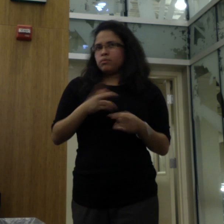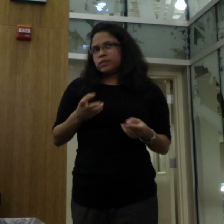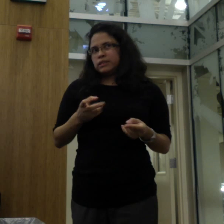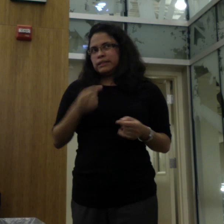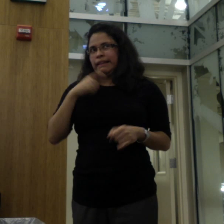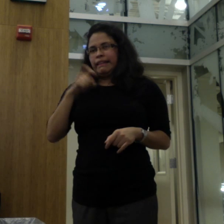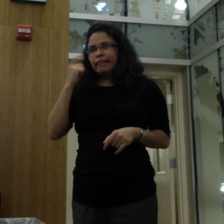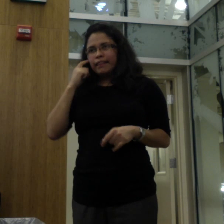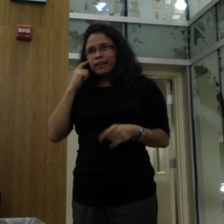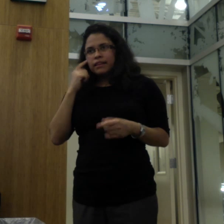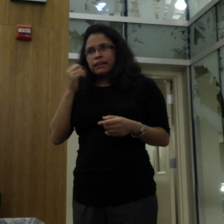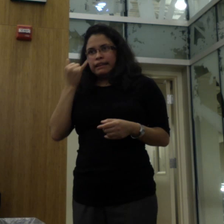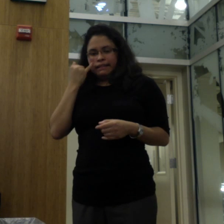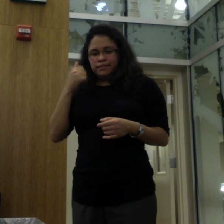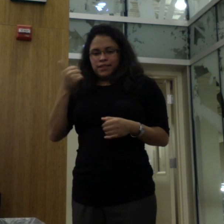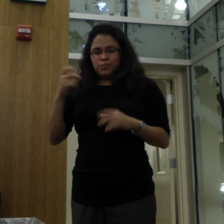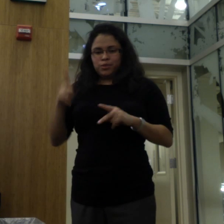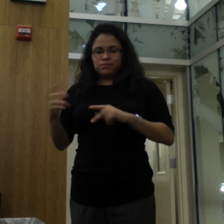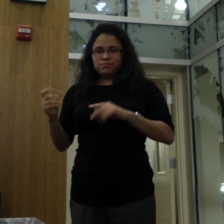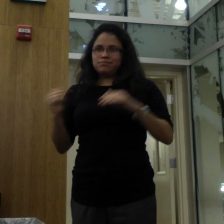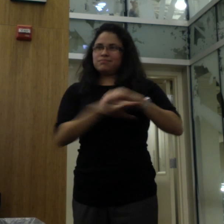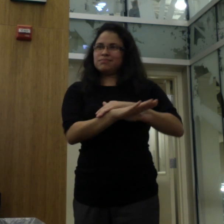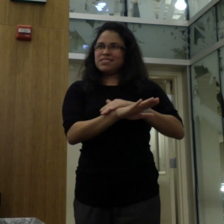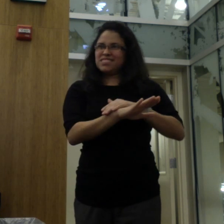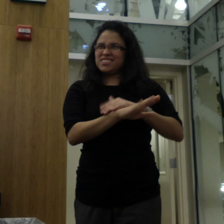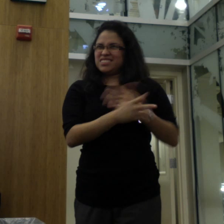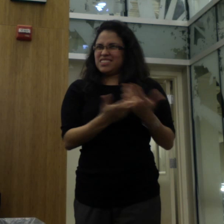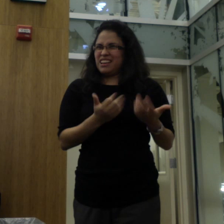I can get them searched up, but then where do I keep them?